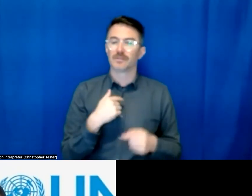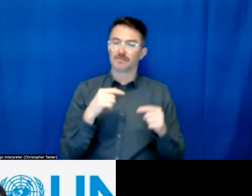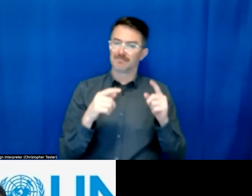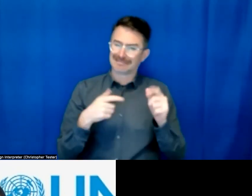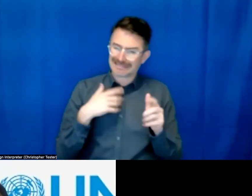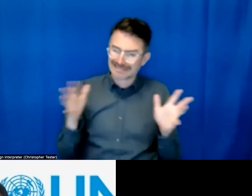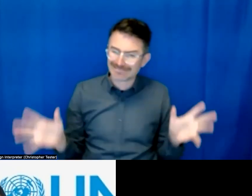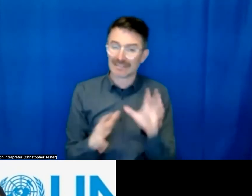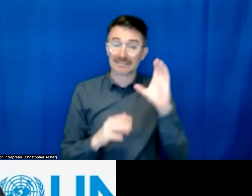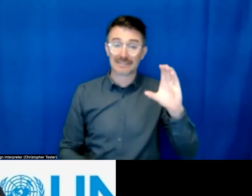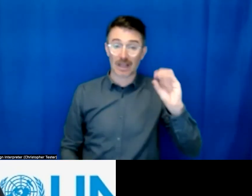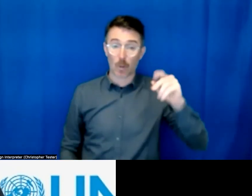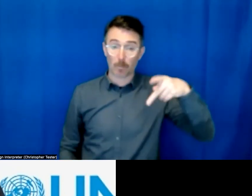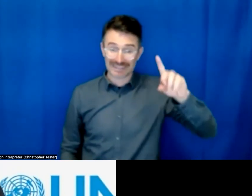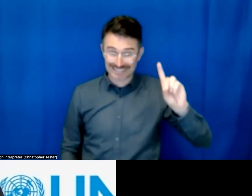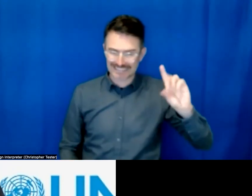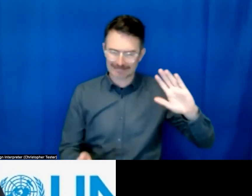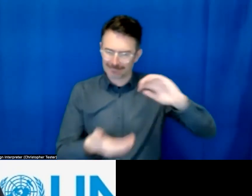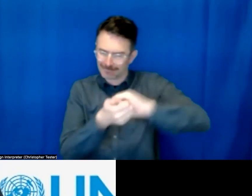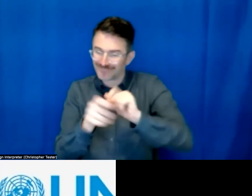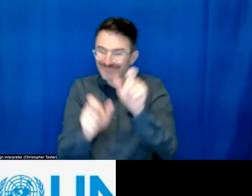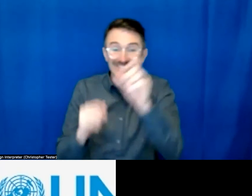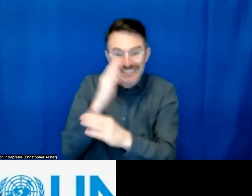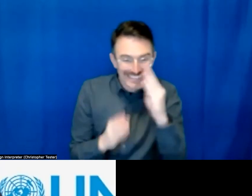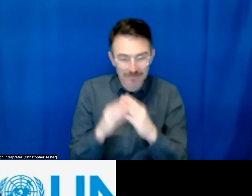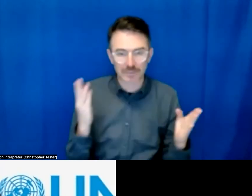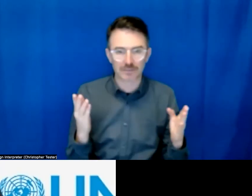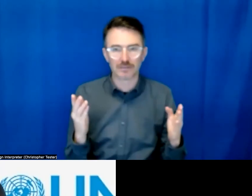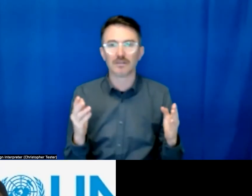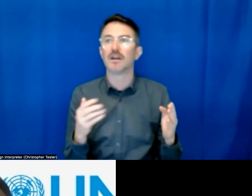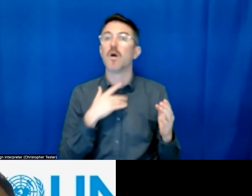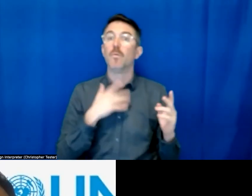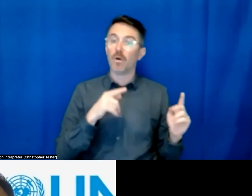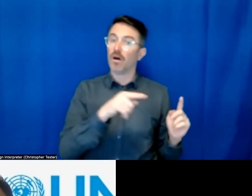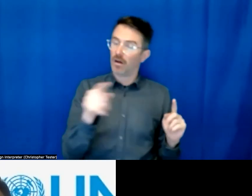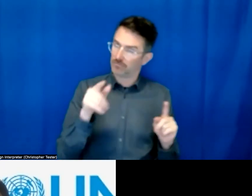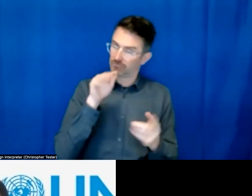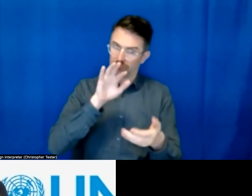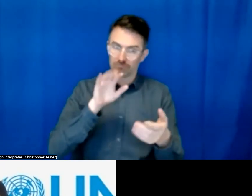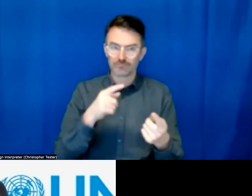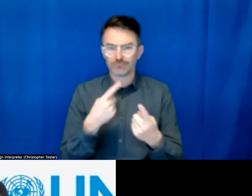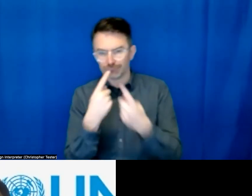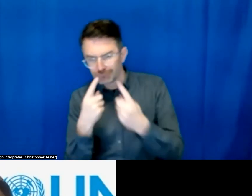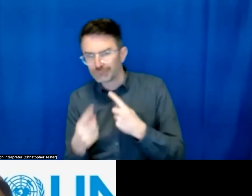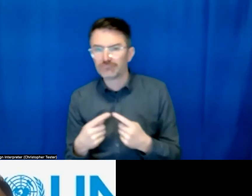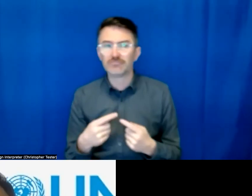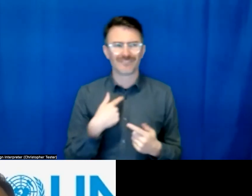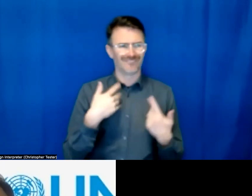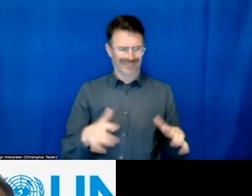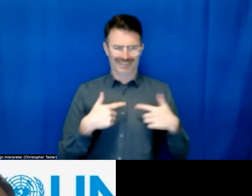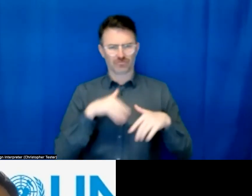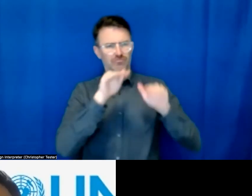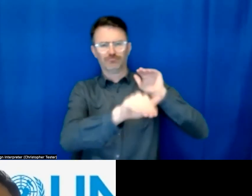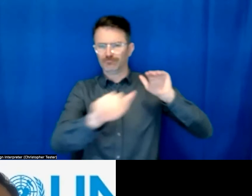be in touch. And we made this appeal to also regional banks, Asian Development Bank, African Development Bank, regional